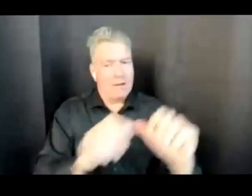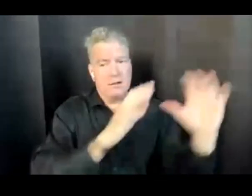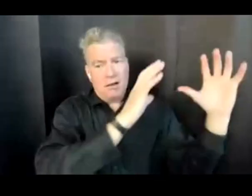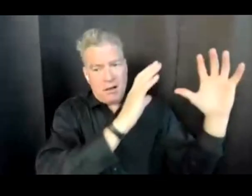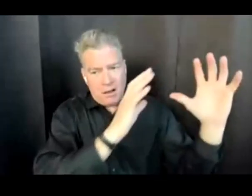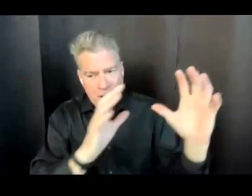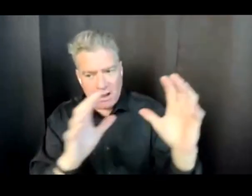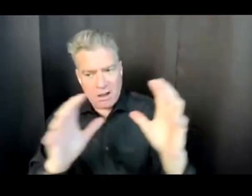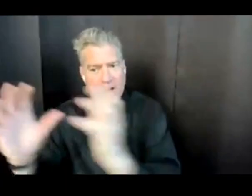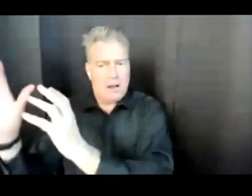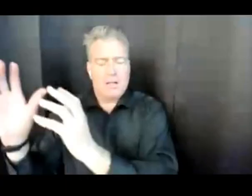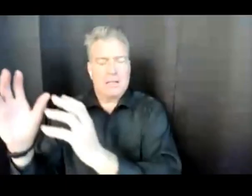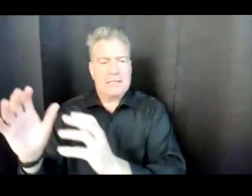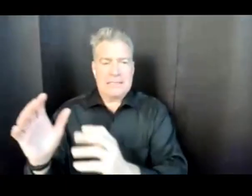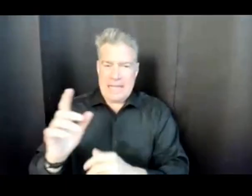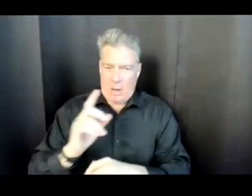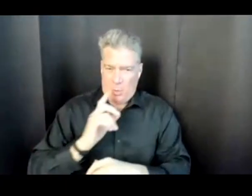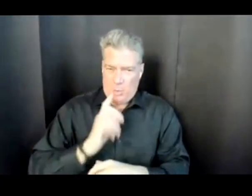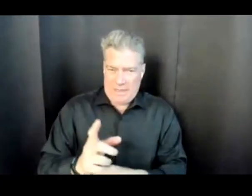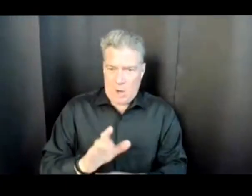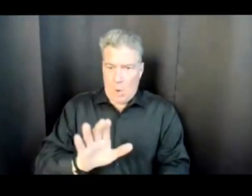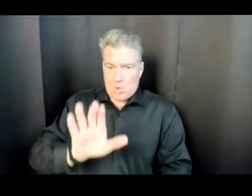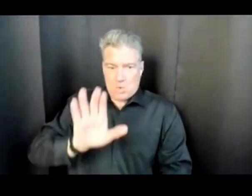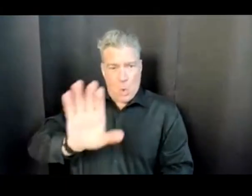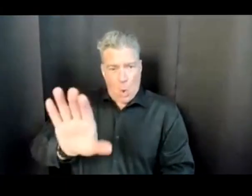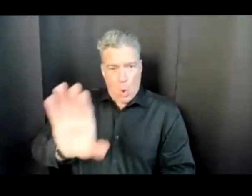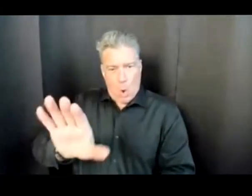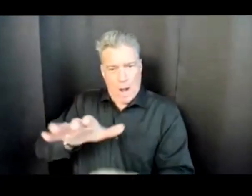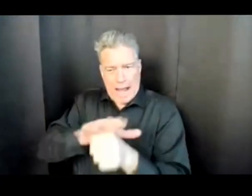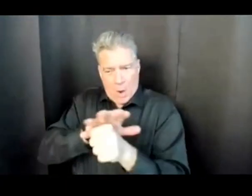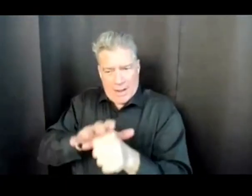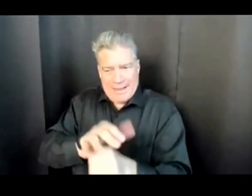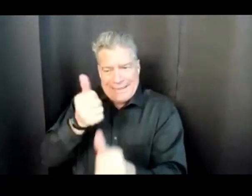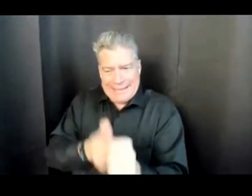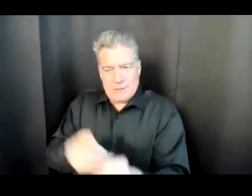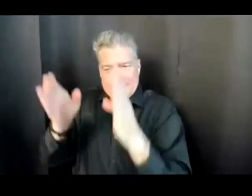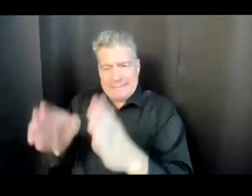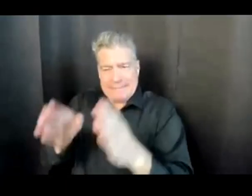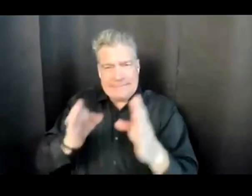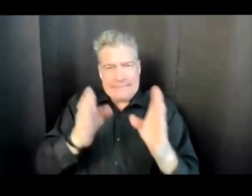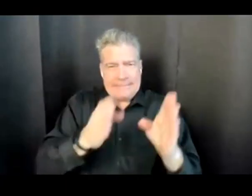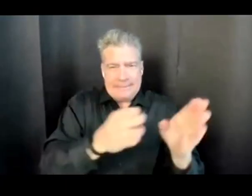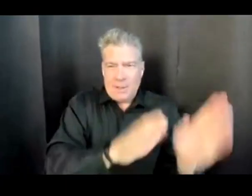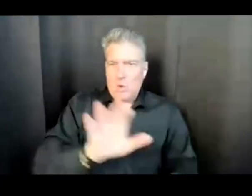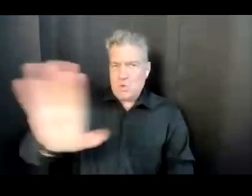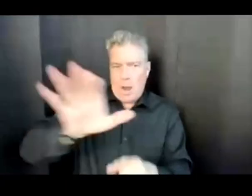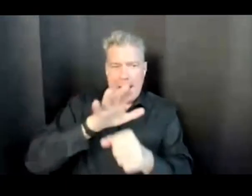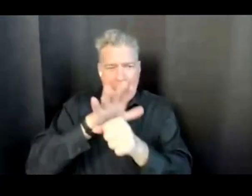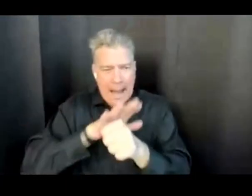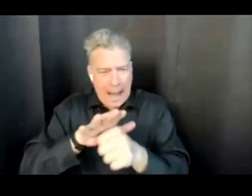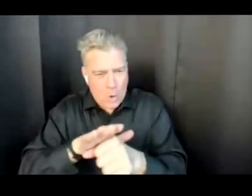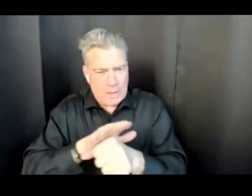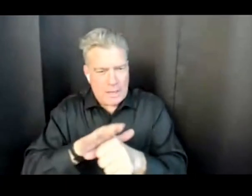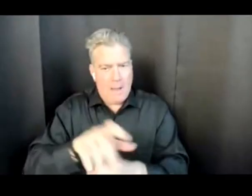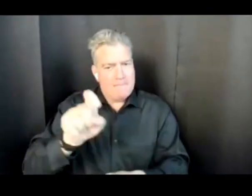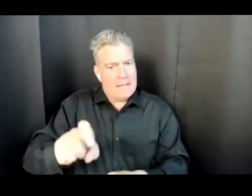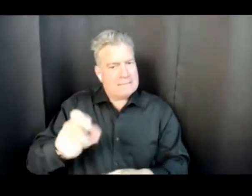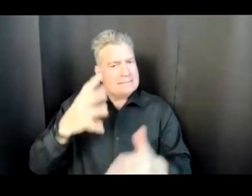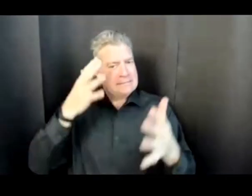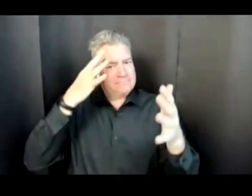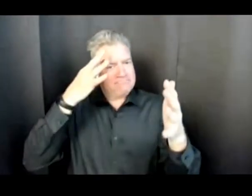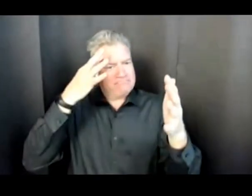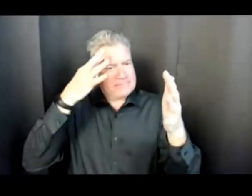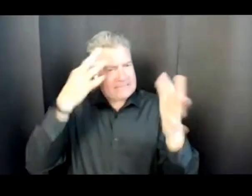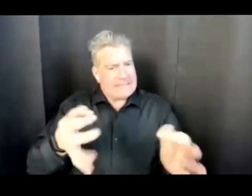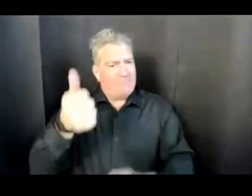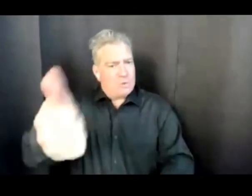individual in their own individual area, looking at the conditions that exist where they're at and making a responsible decision on whether to get on the roadway or not. What